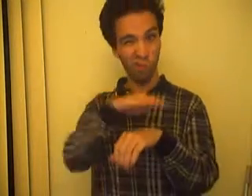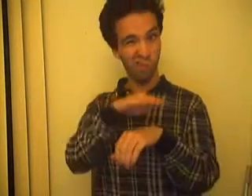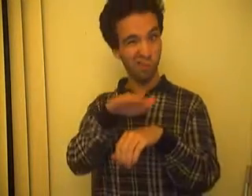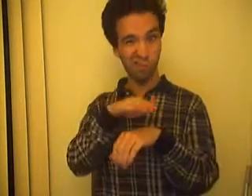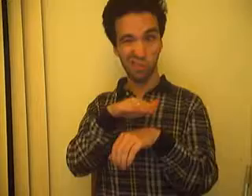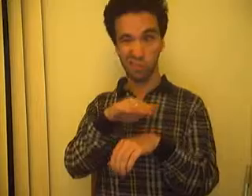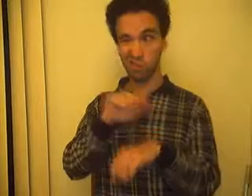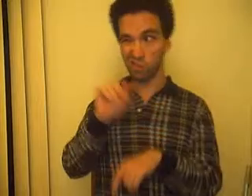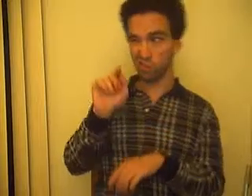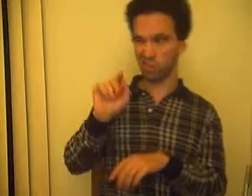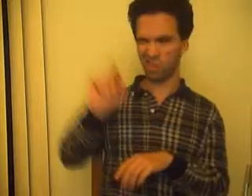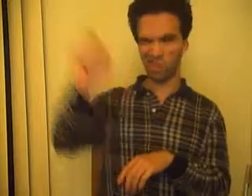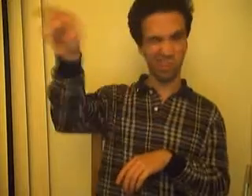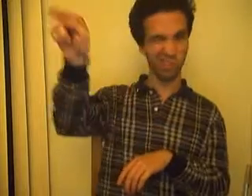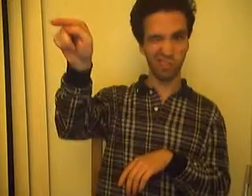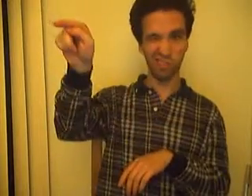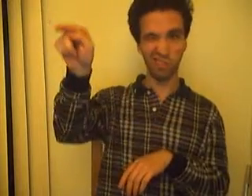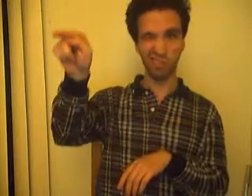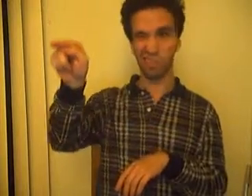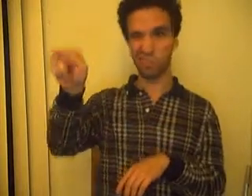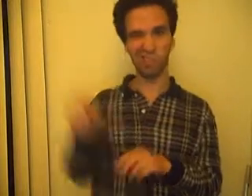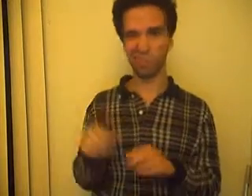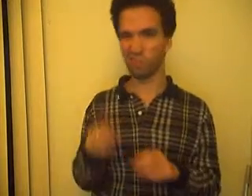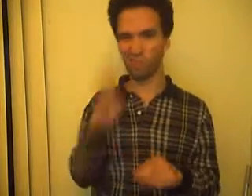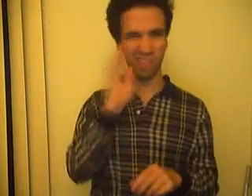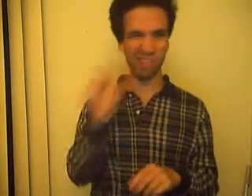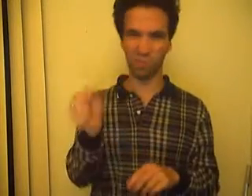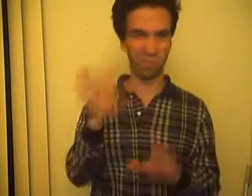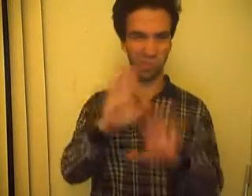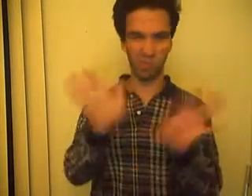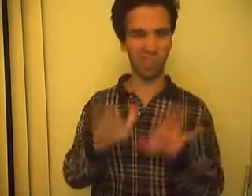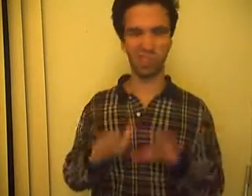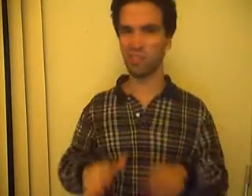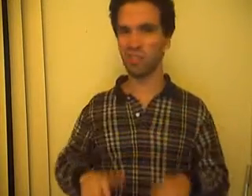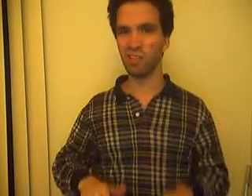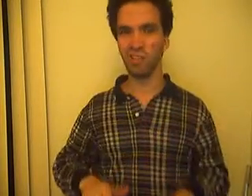over yonder? That's just bullshit. No.